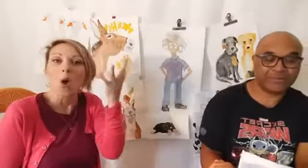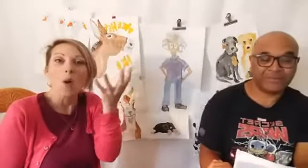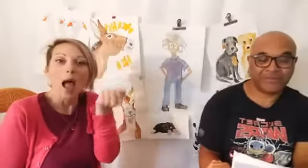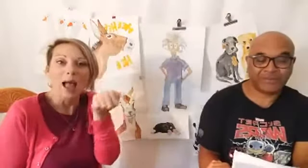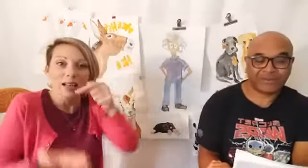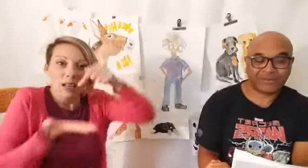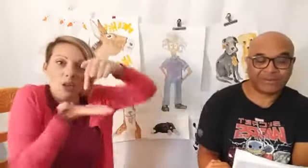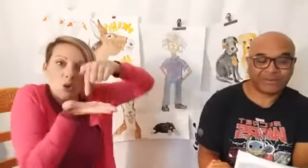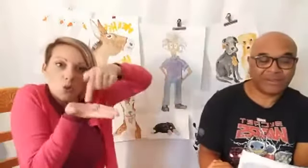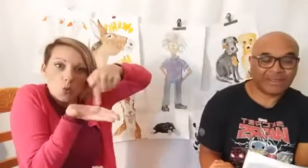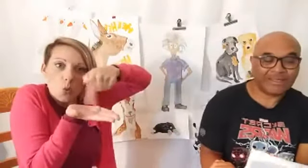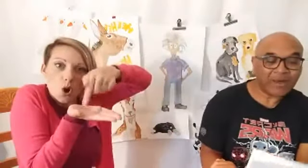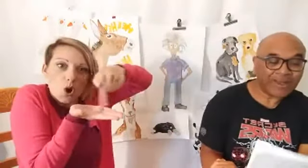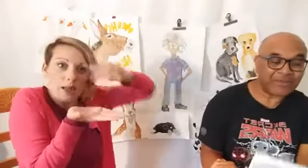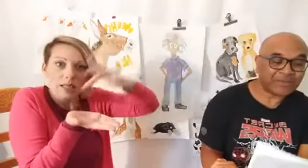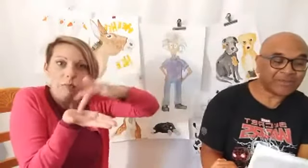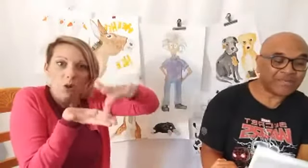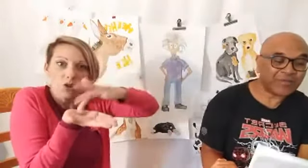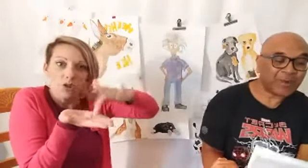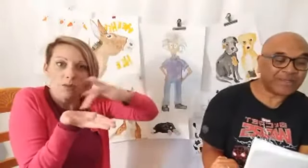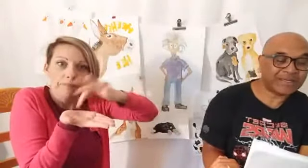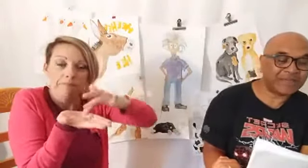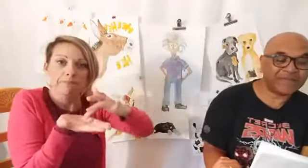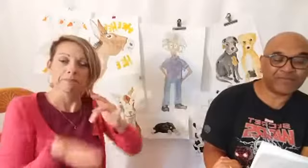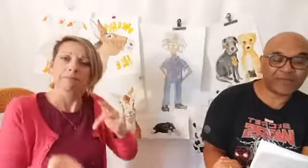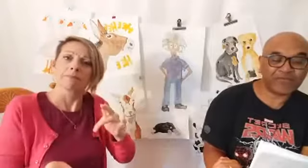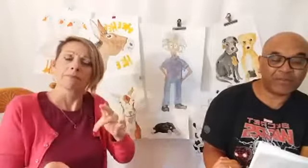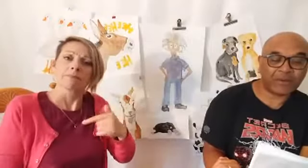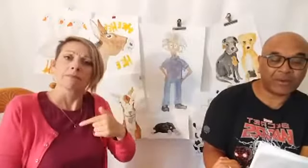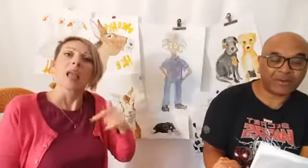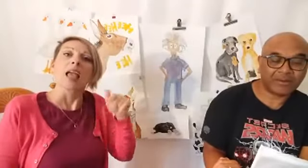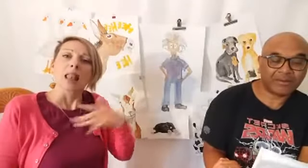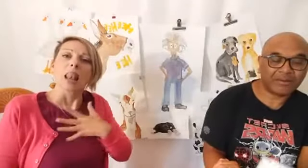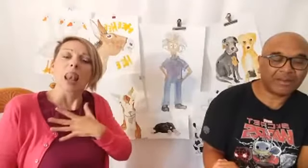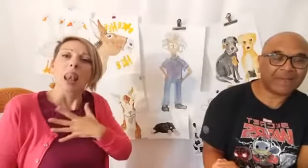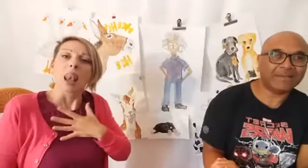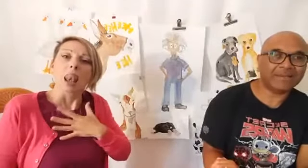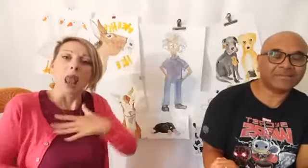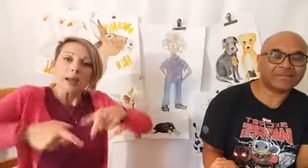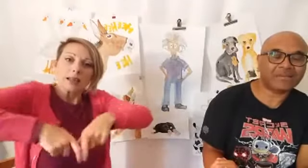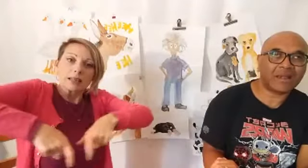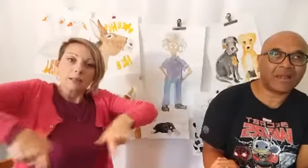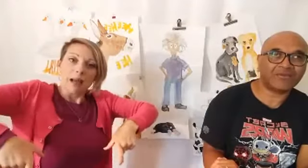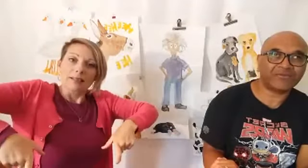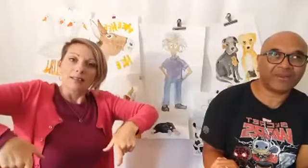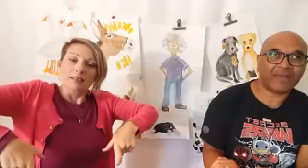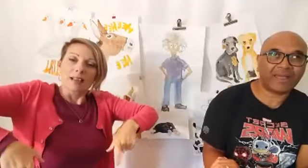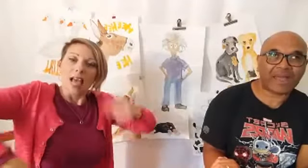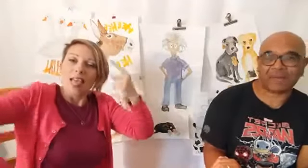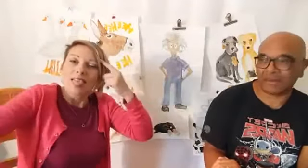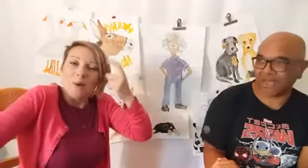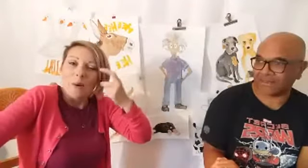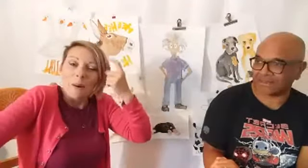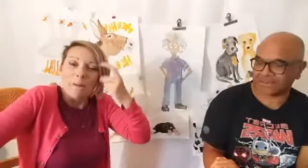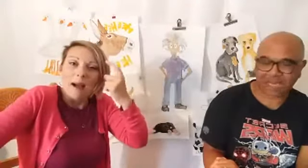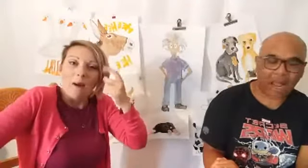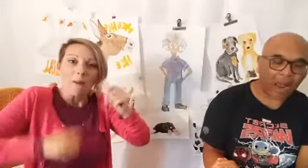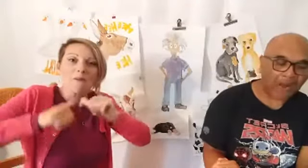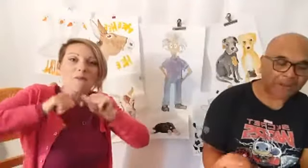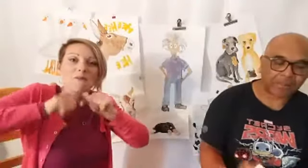them. He liked them because they reminded him of his favourite book, Aliens Love